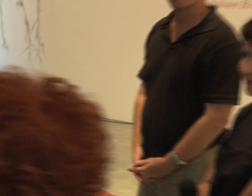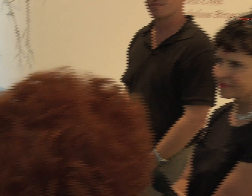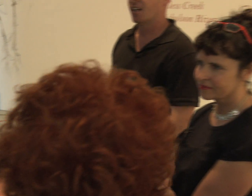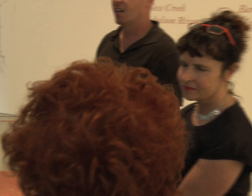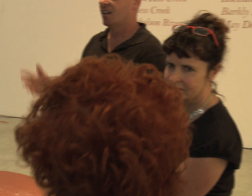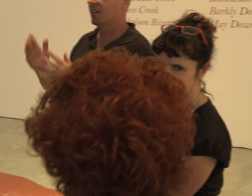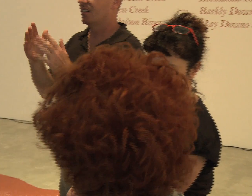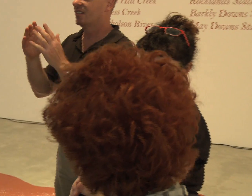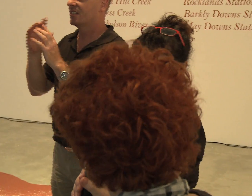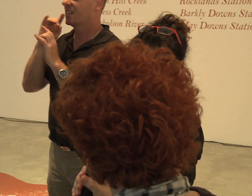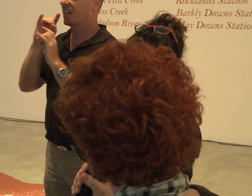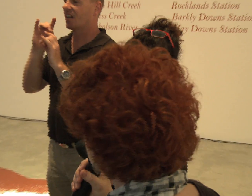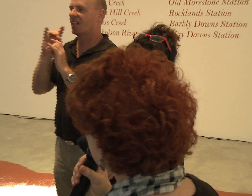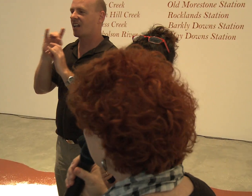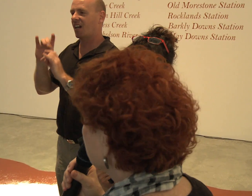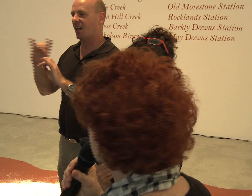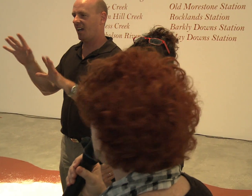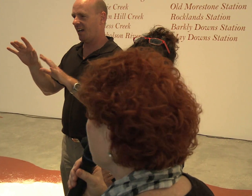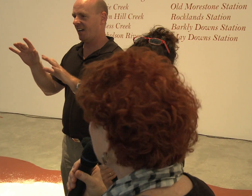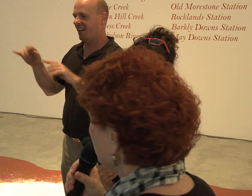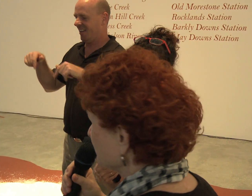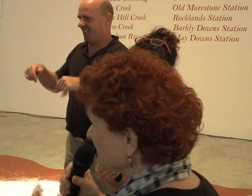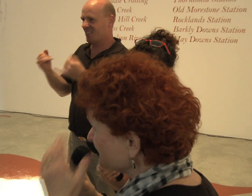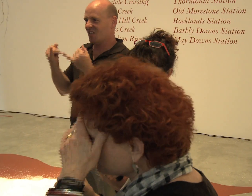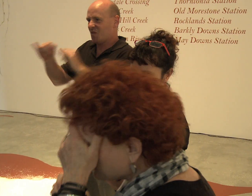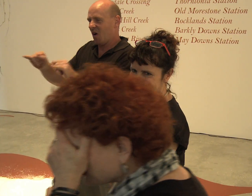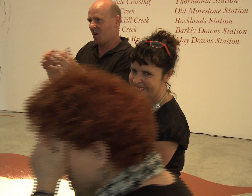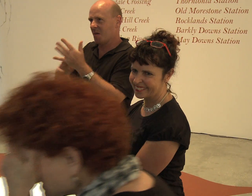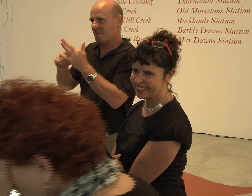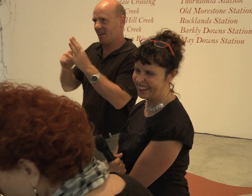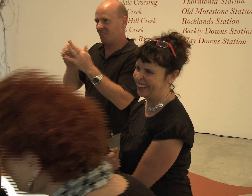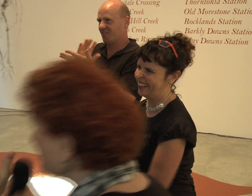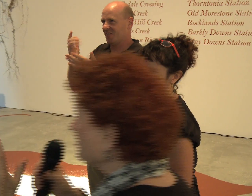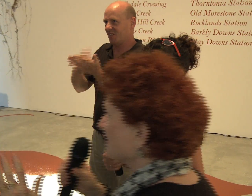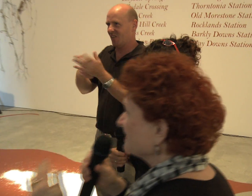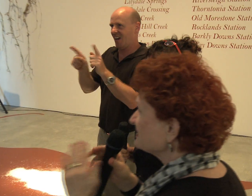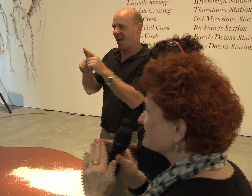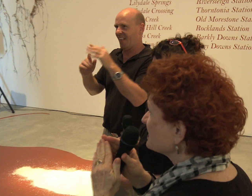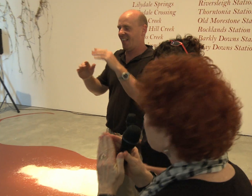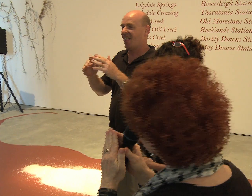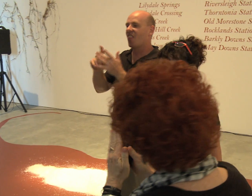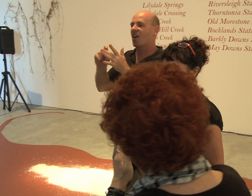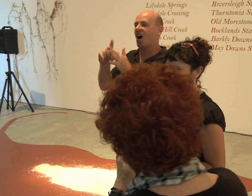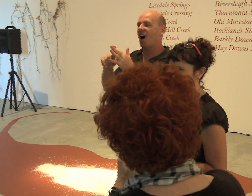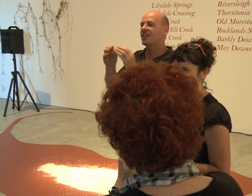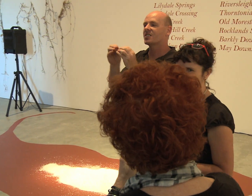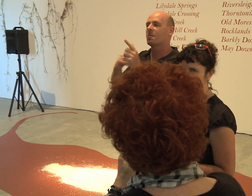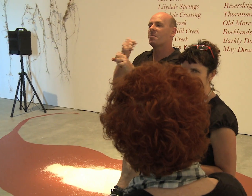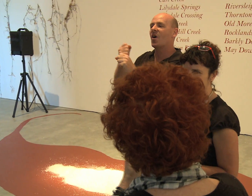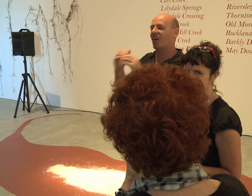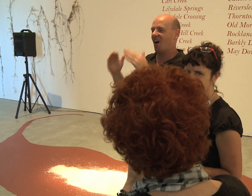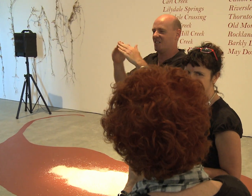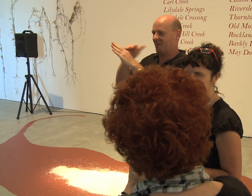It's clear that this is it's the wrong metaphor. I was going to say the tip of the iceberg. No, this is just a